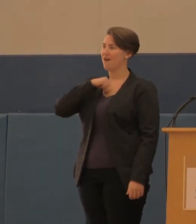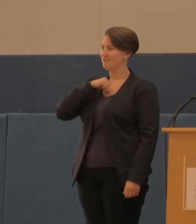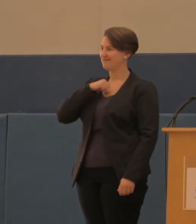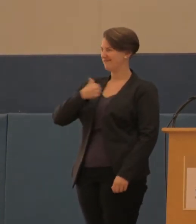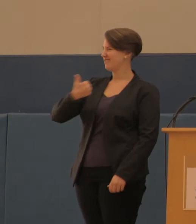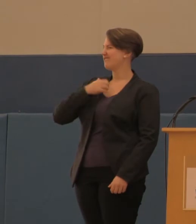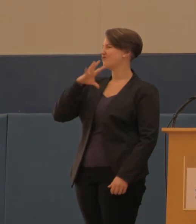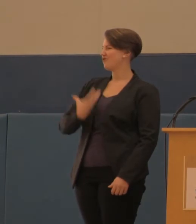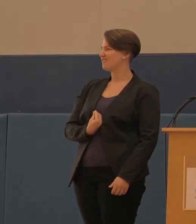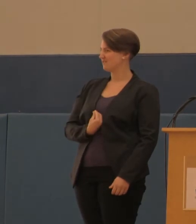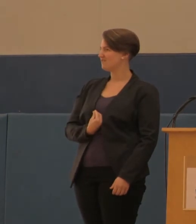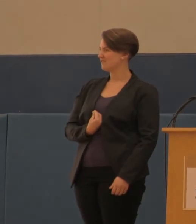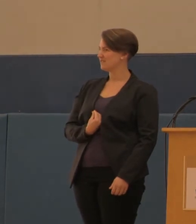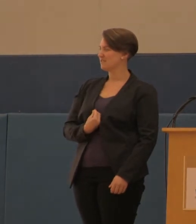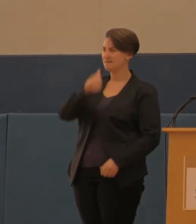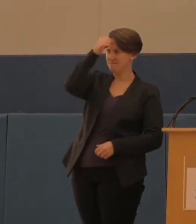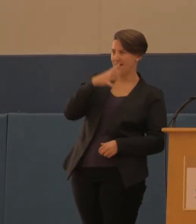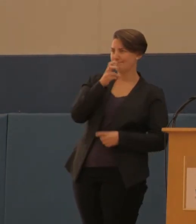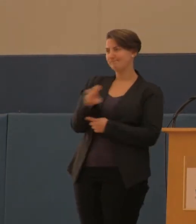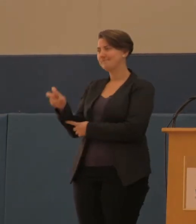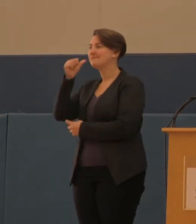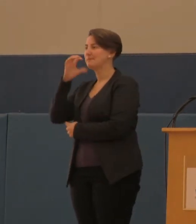am transgender, you know, female.